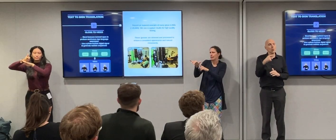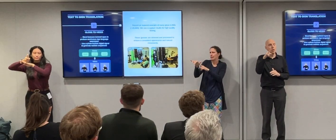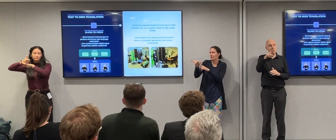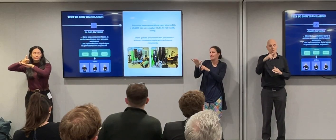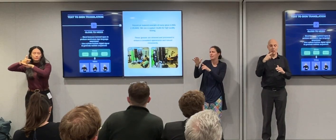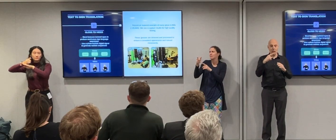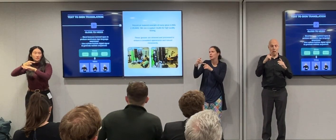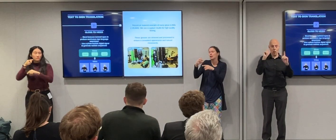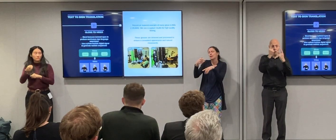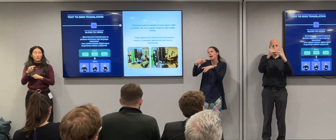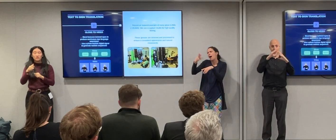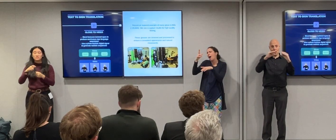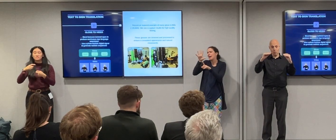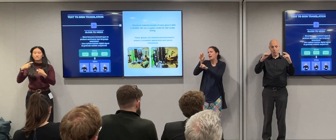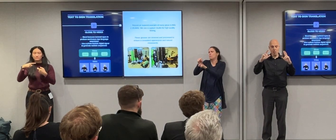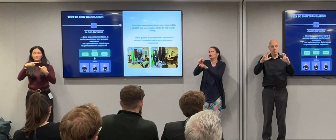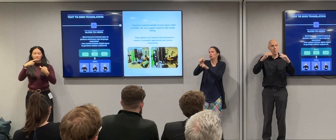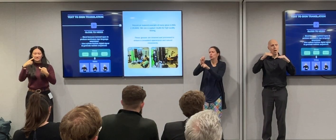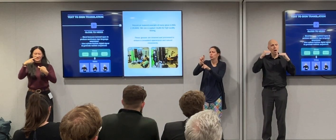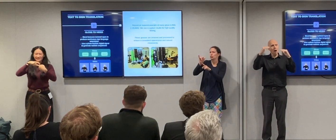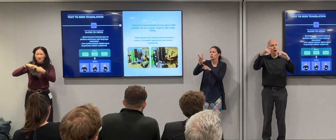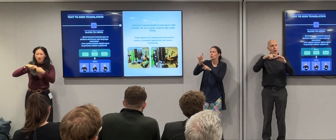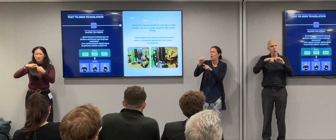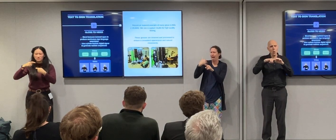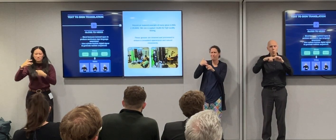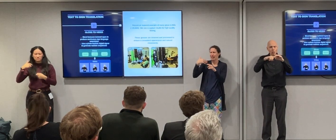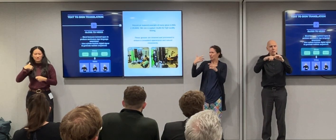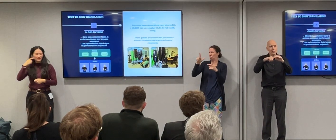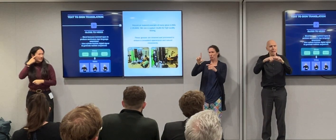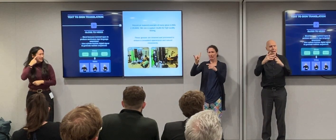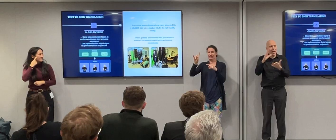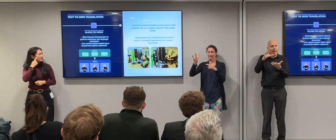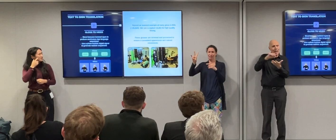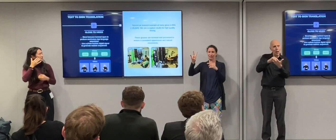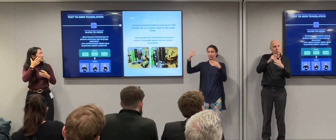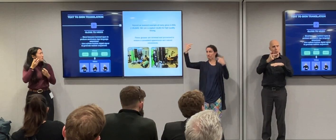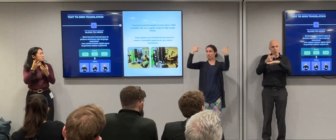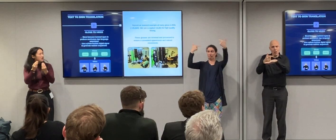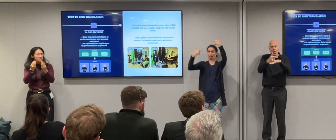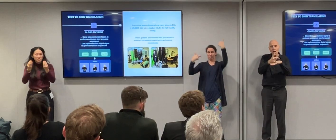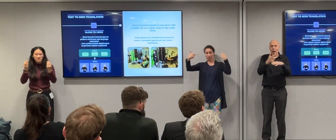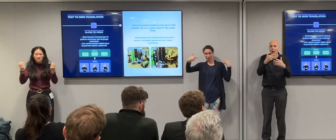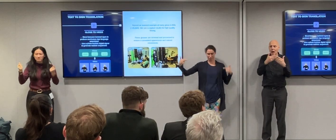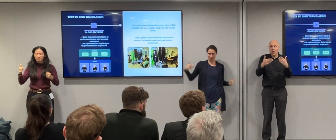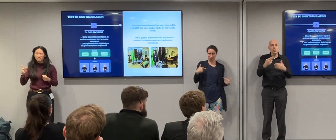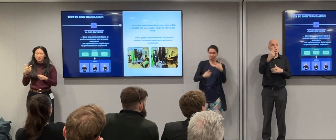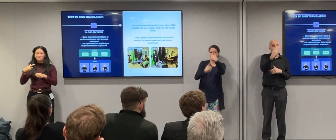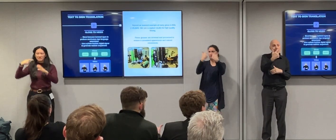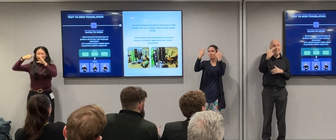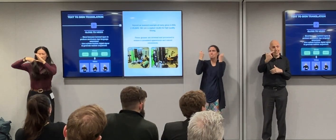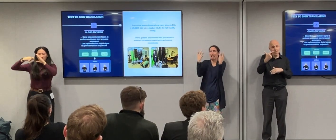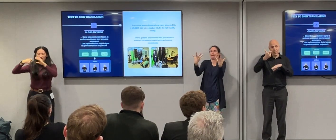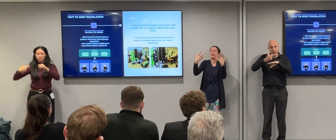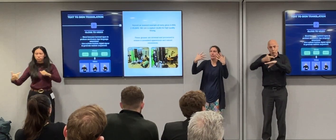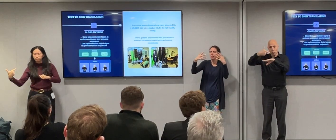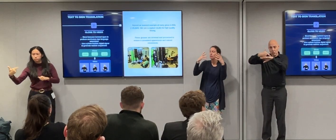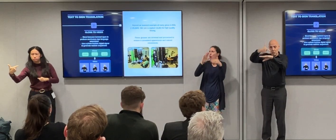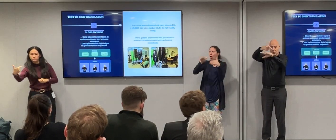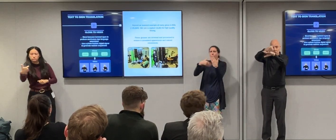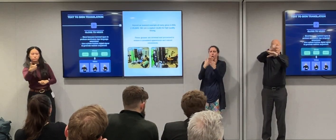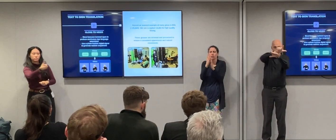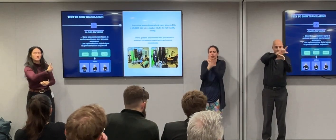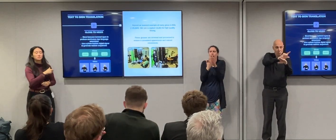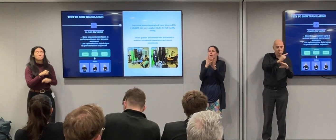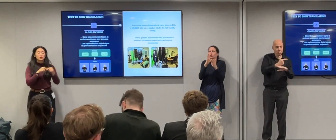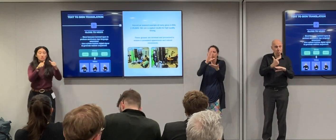studio, where I think there's around 27 cameras or something like that. There's a lot there that kind of captures them. All of these signs have been